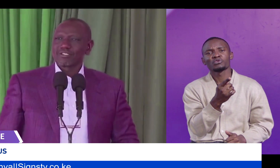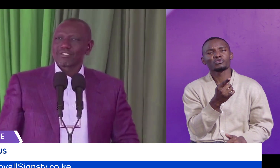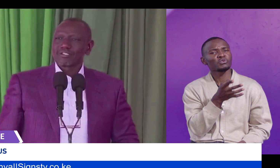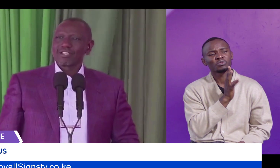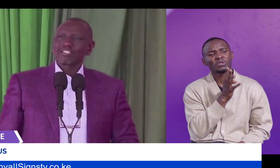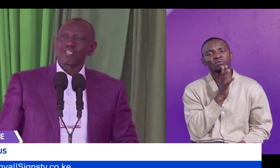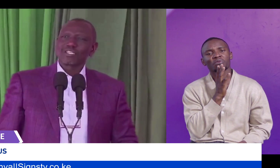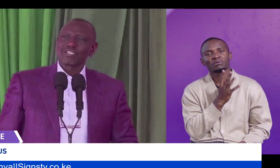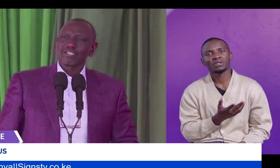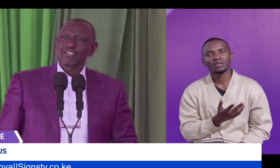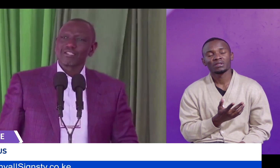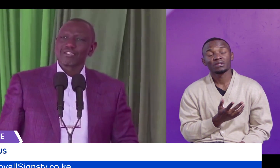Hiyo inaitwa nini?